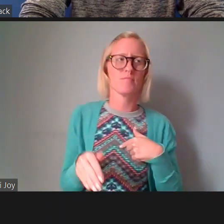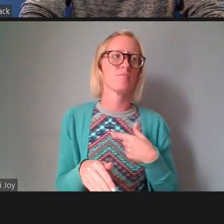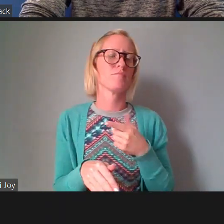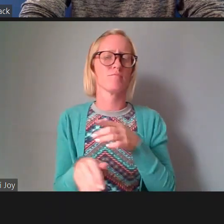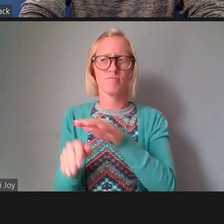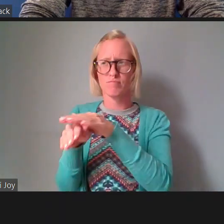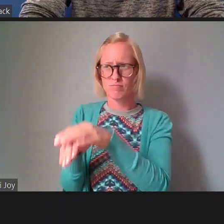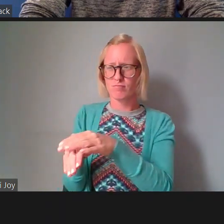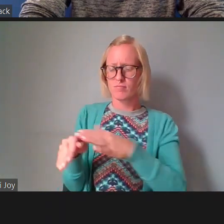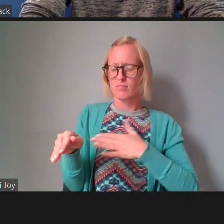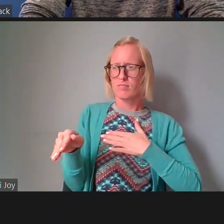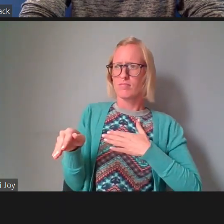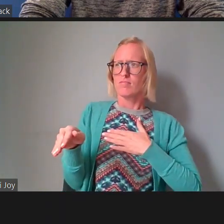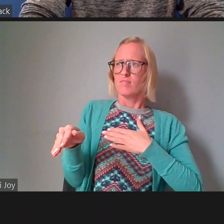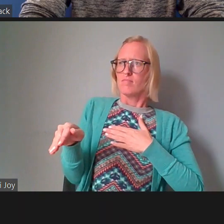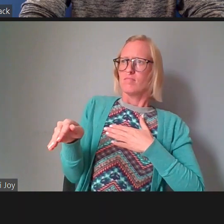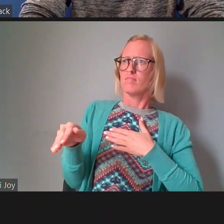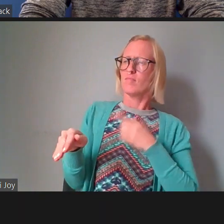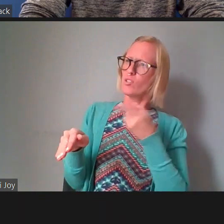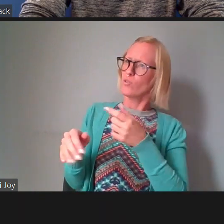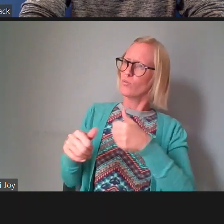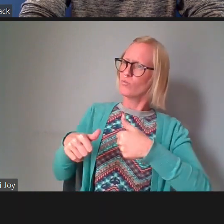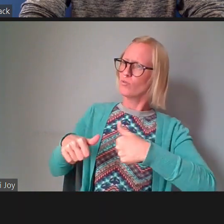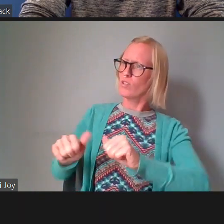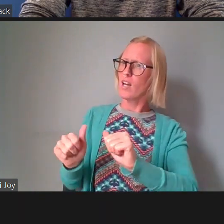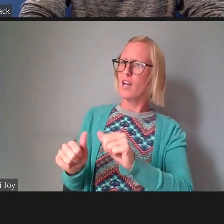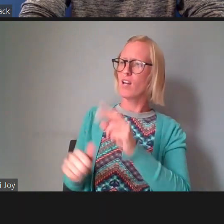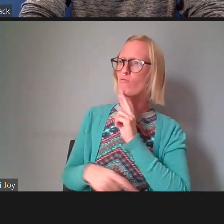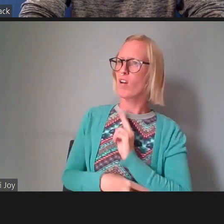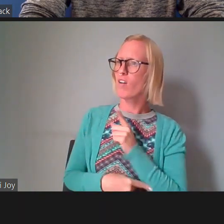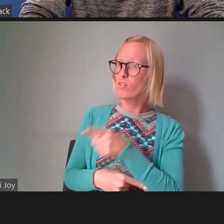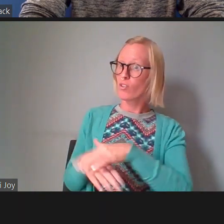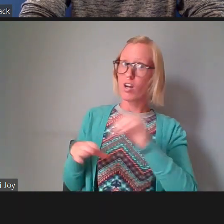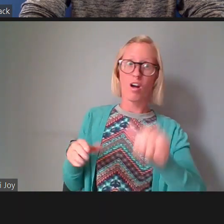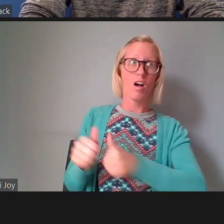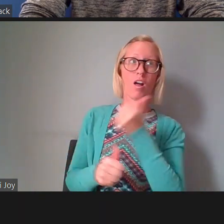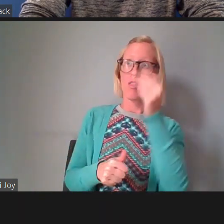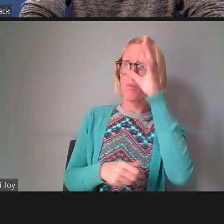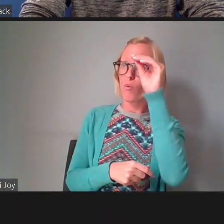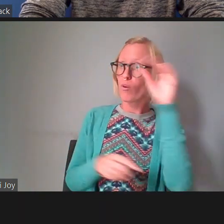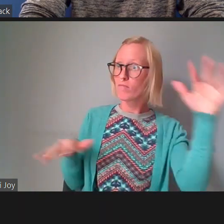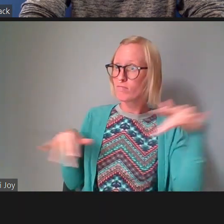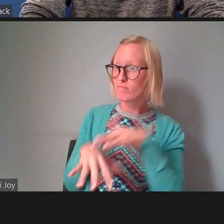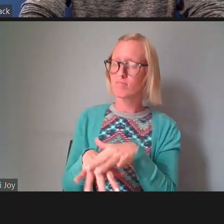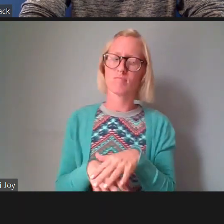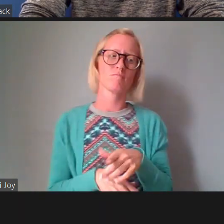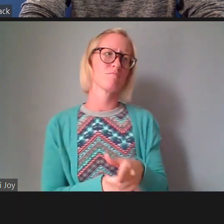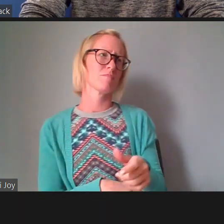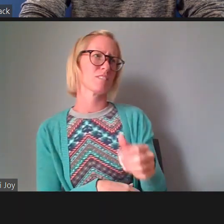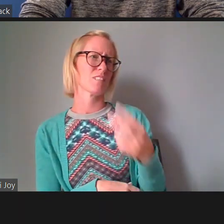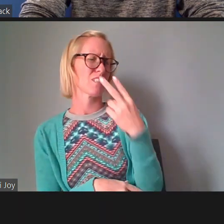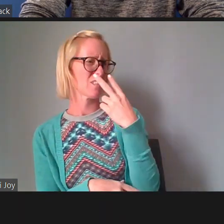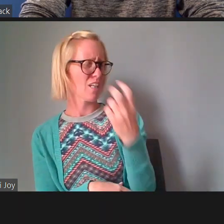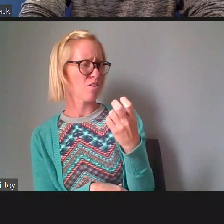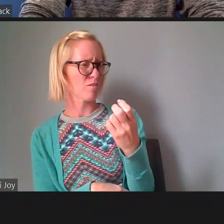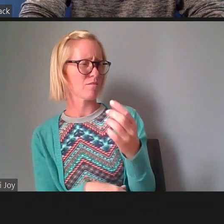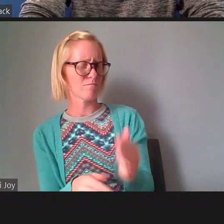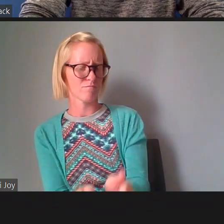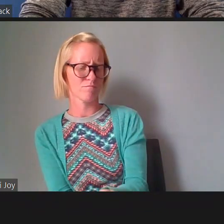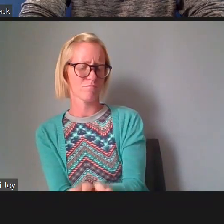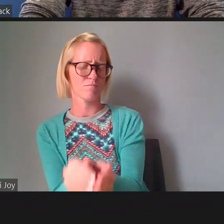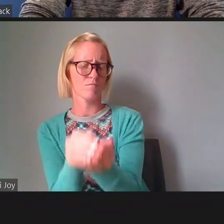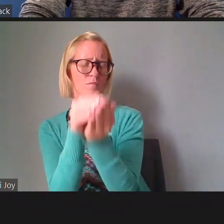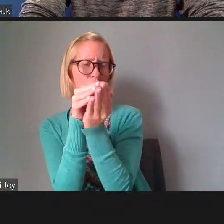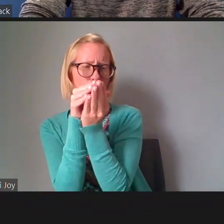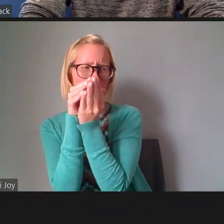jutting abdomen. You try, Ralph. You'll call the others. Doubtfully, Ralph laid the small end of the shell against his mouth and